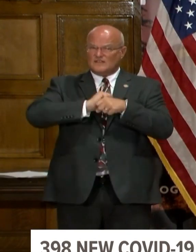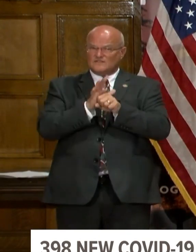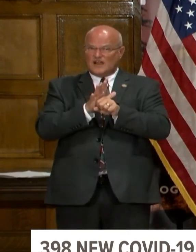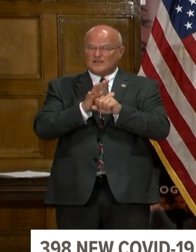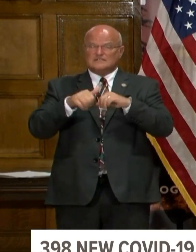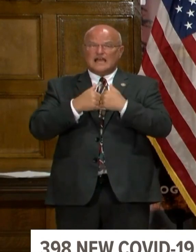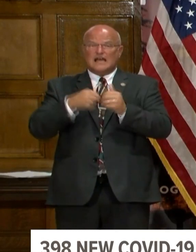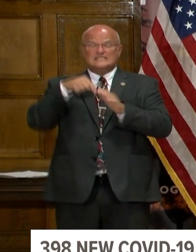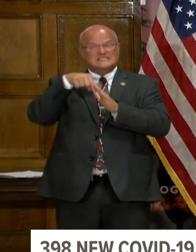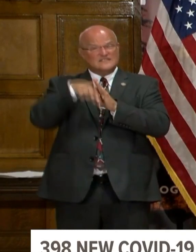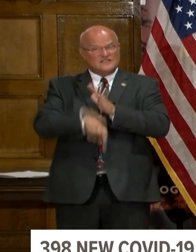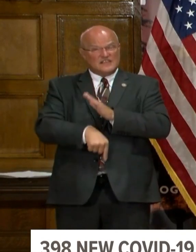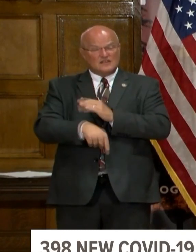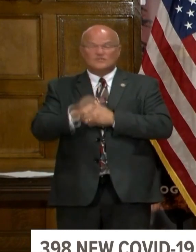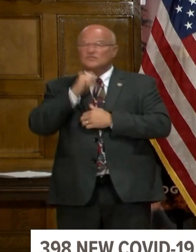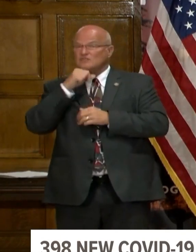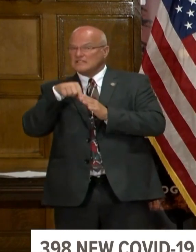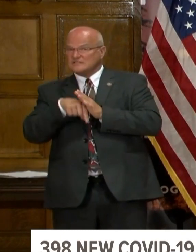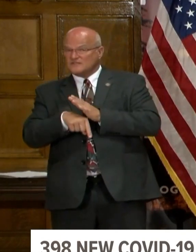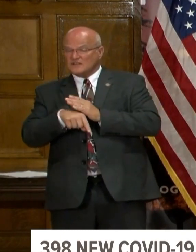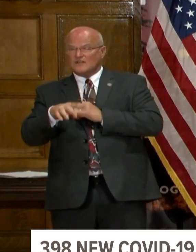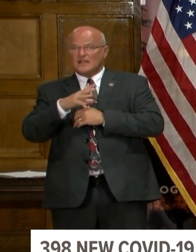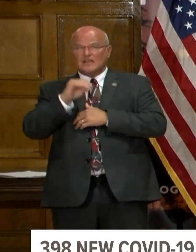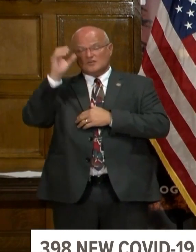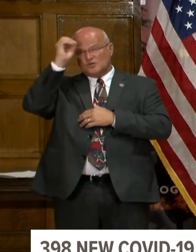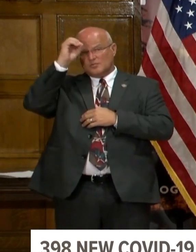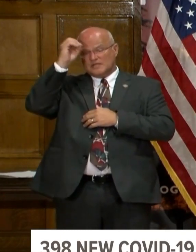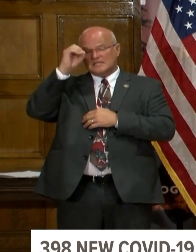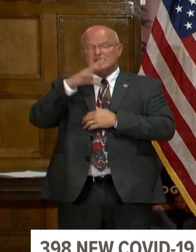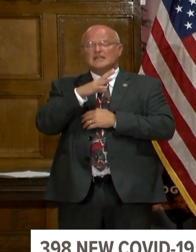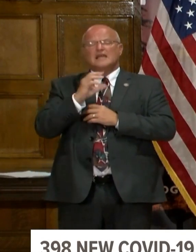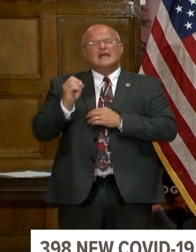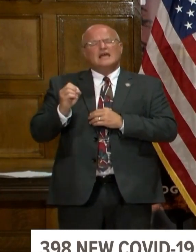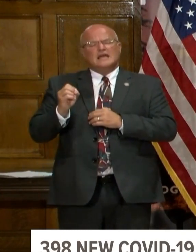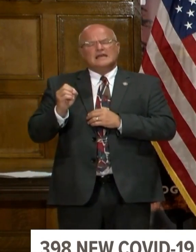how severe it was or not severe in their opinion? And